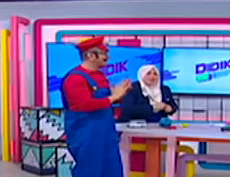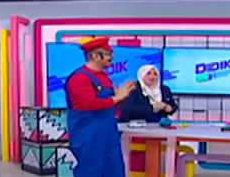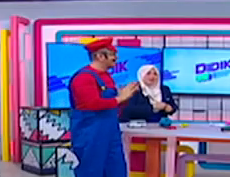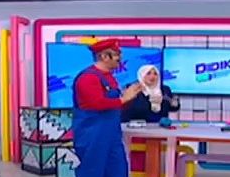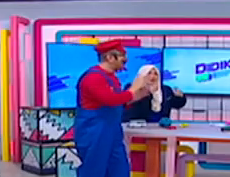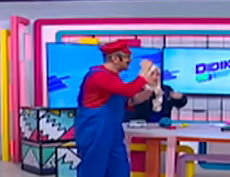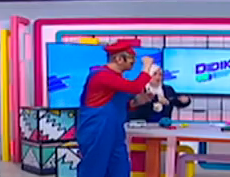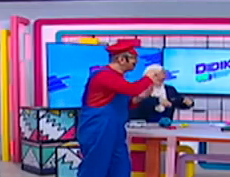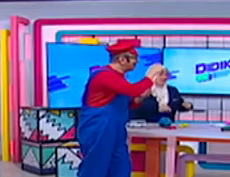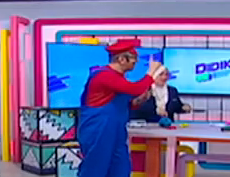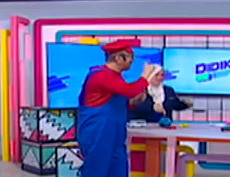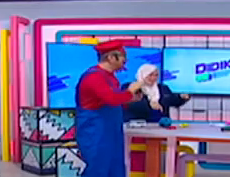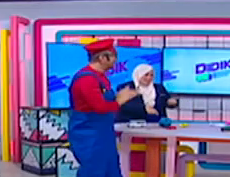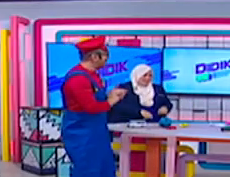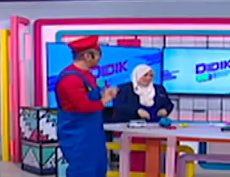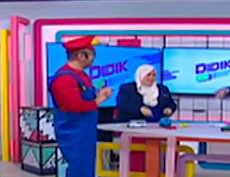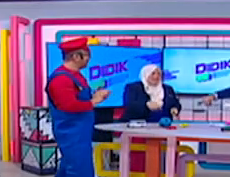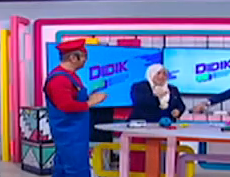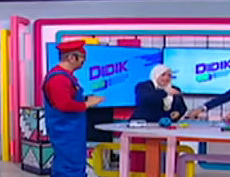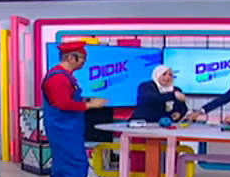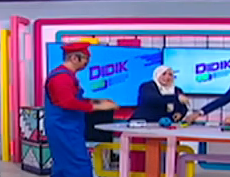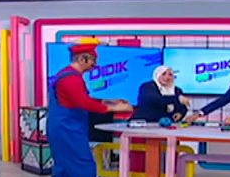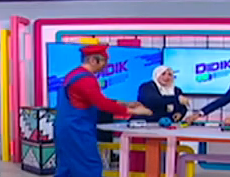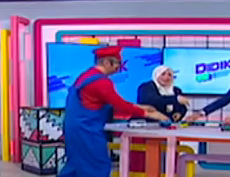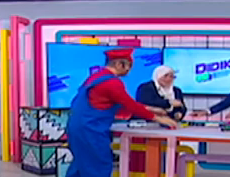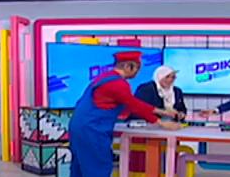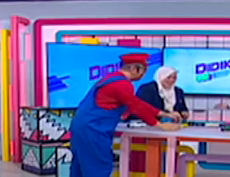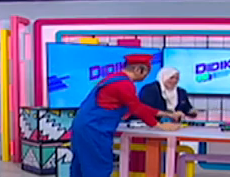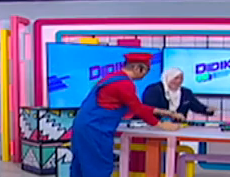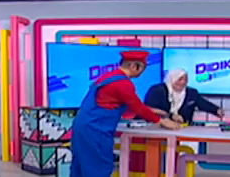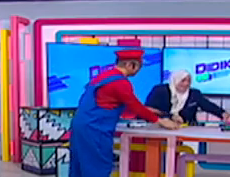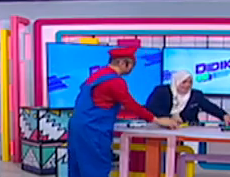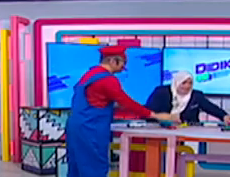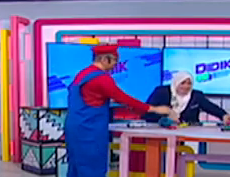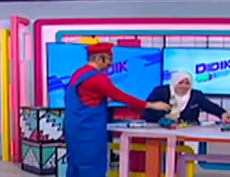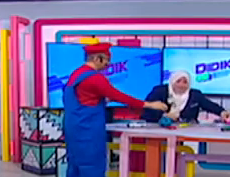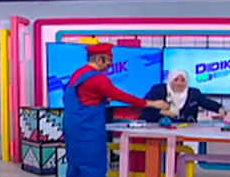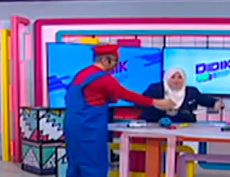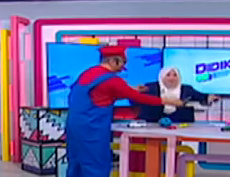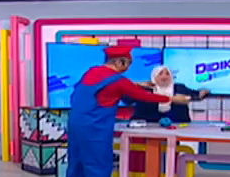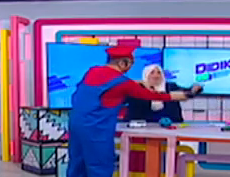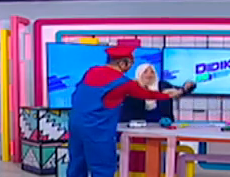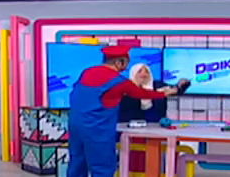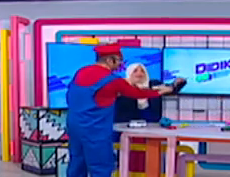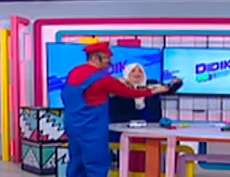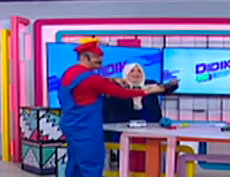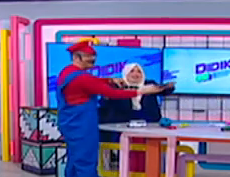can take this. Okay, Sean, take one this. Okay, teacher Misa, this one. You can hold it up. Okay, let me